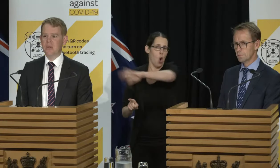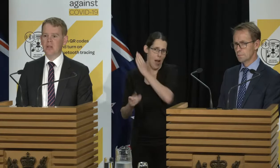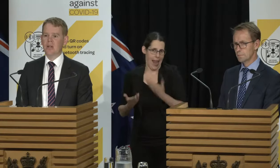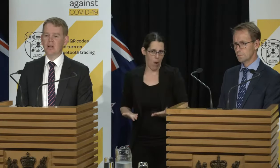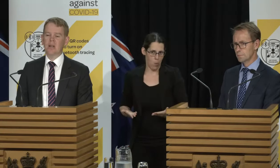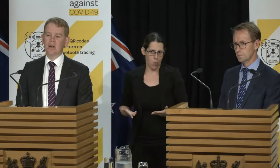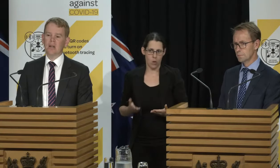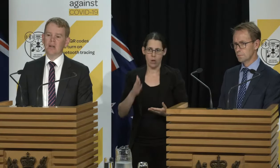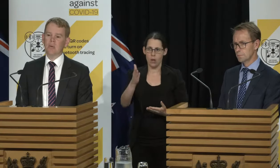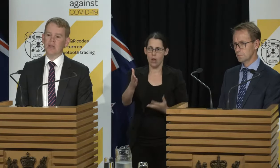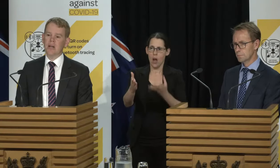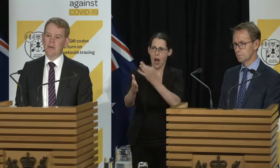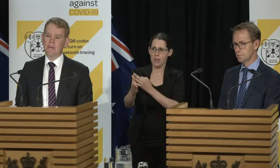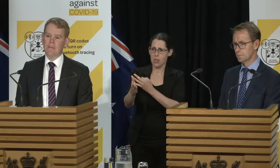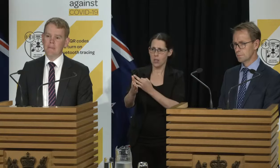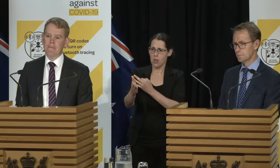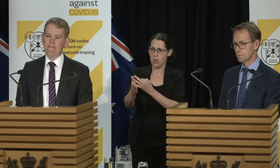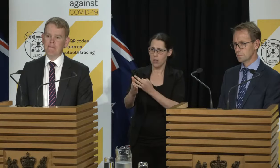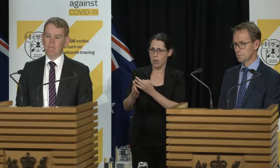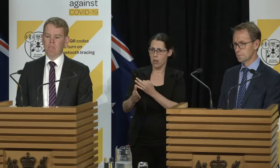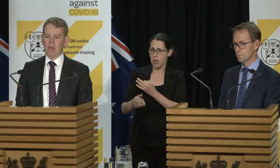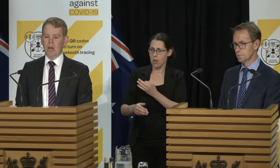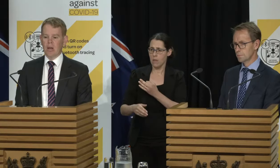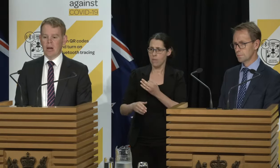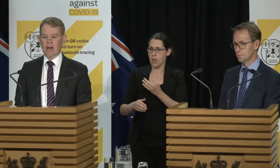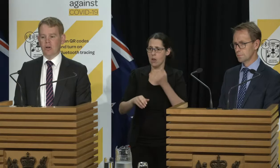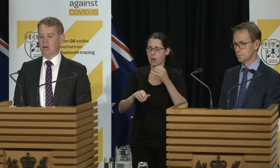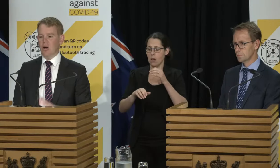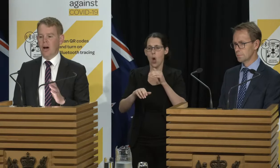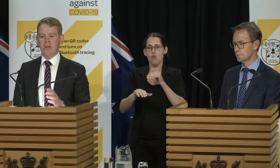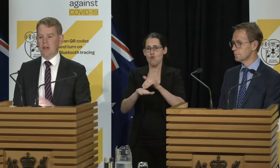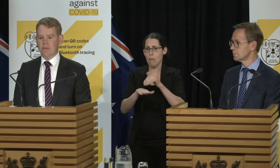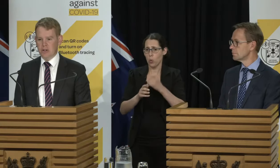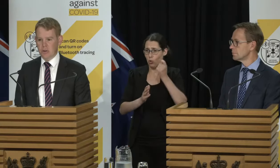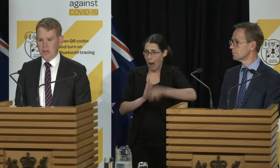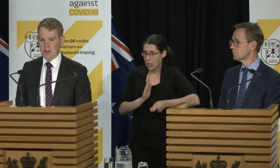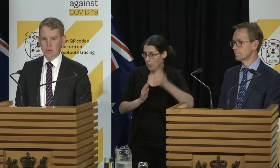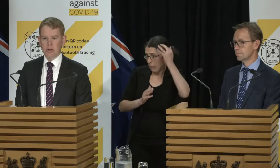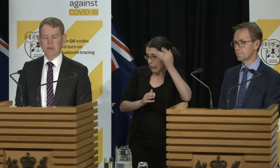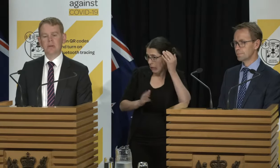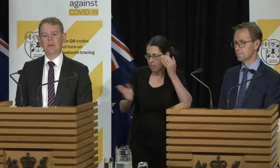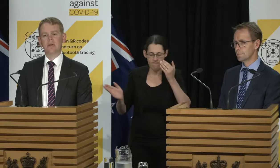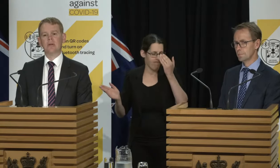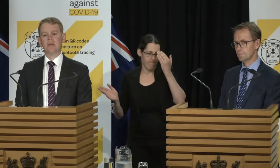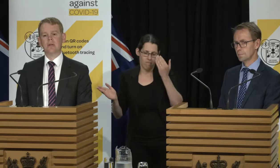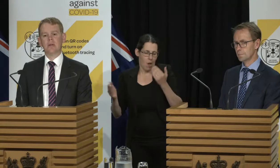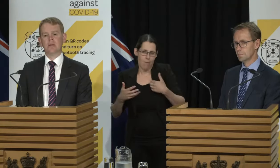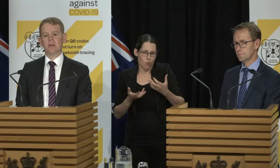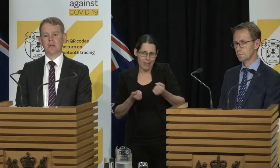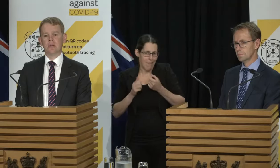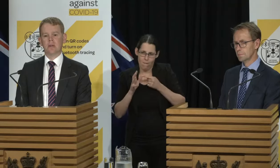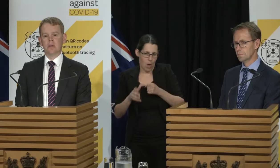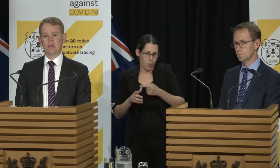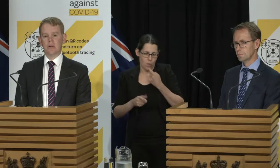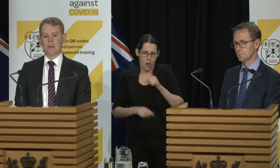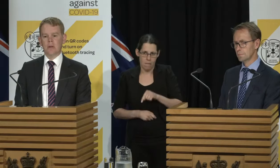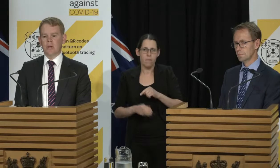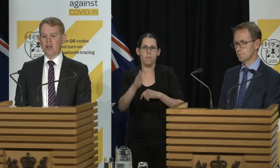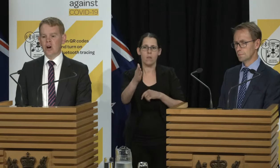Criminal charges are being considered? What was that? Criminal charges are being considered? Look, I haven't had advice on that at this point. Are you aware of any other